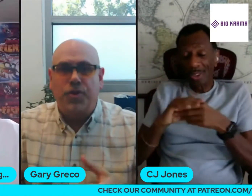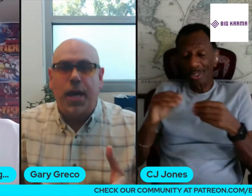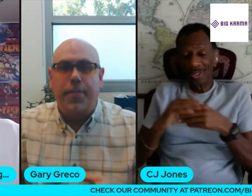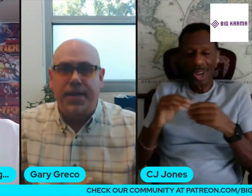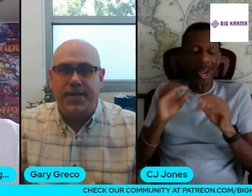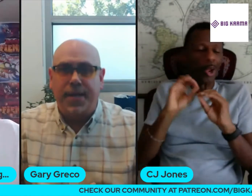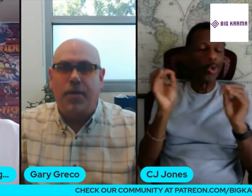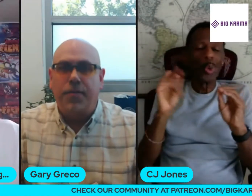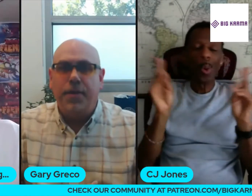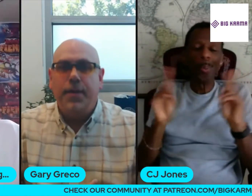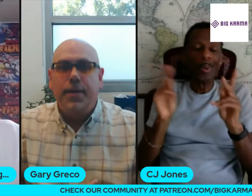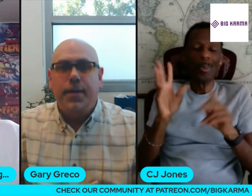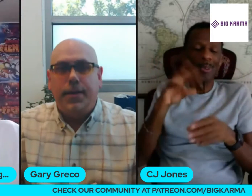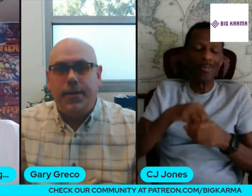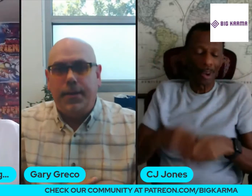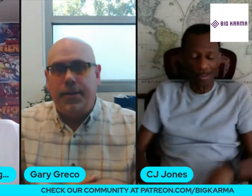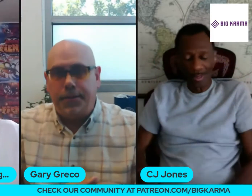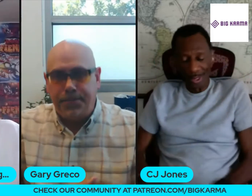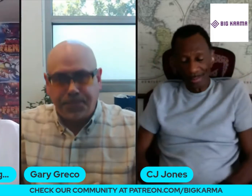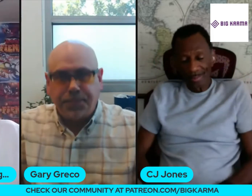for the job in itself.